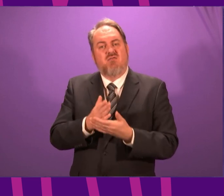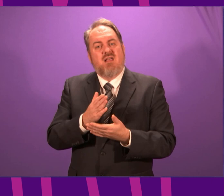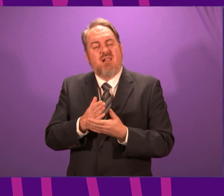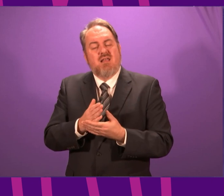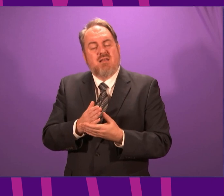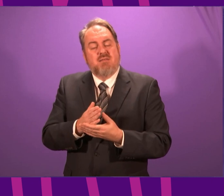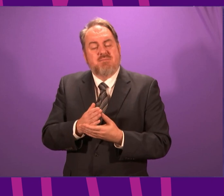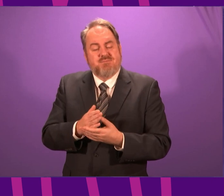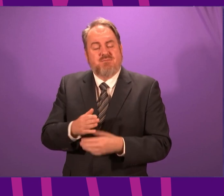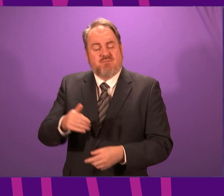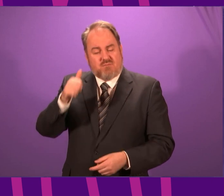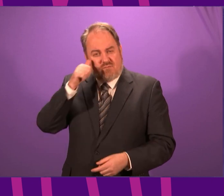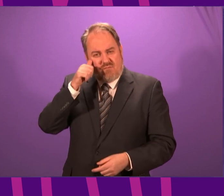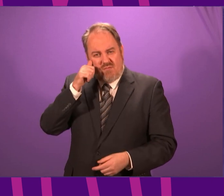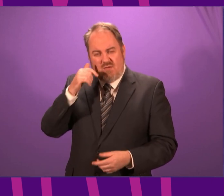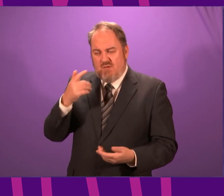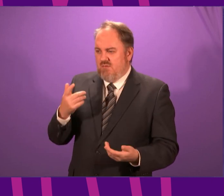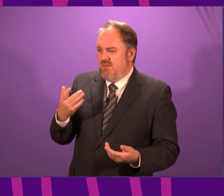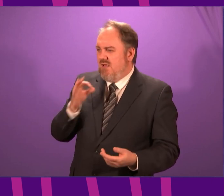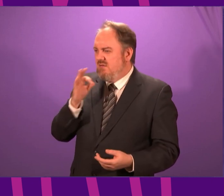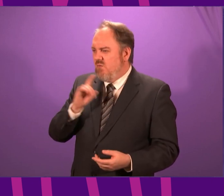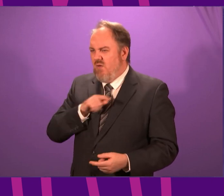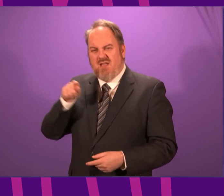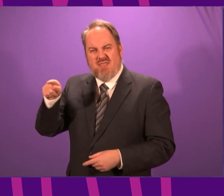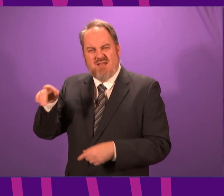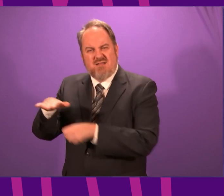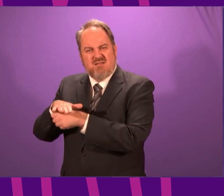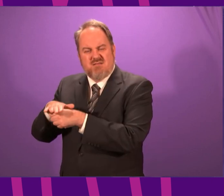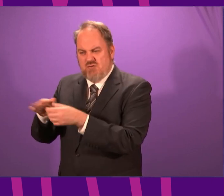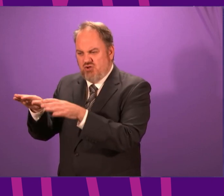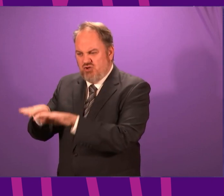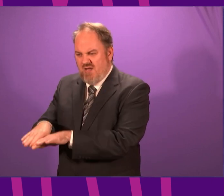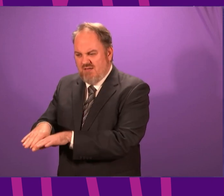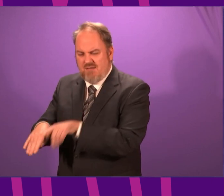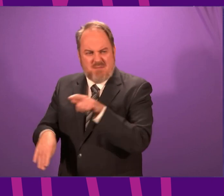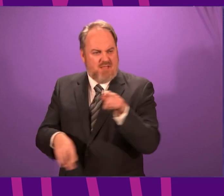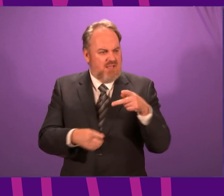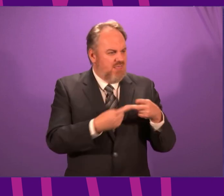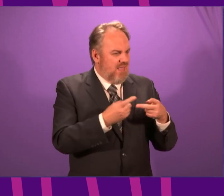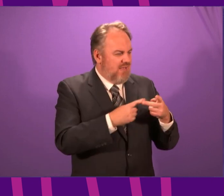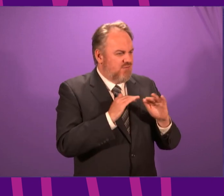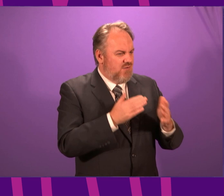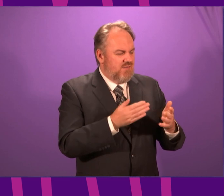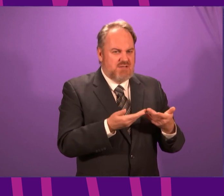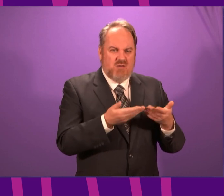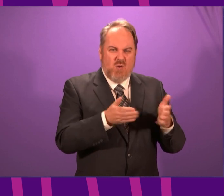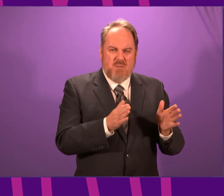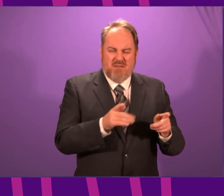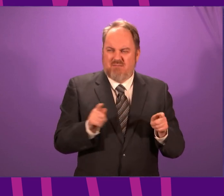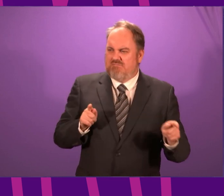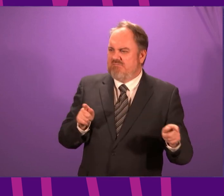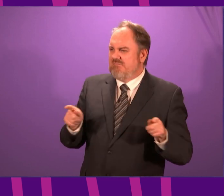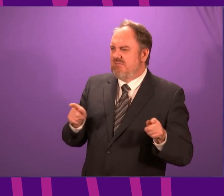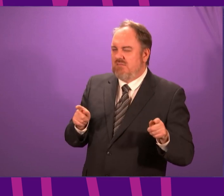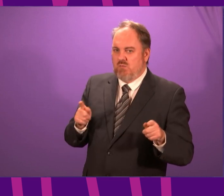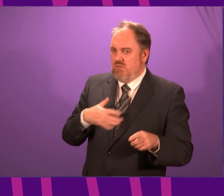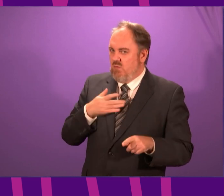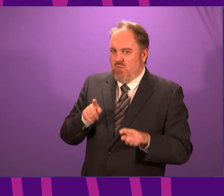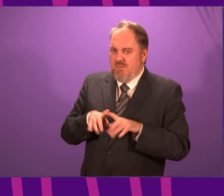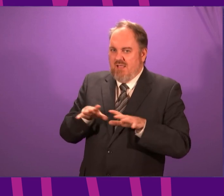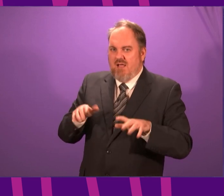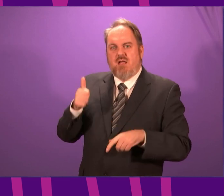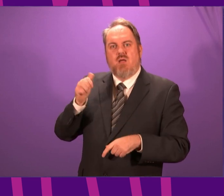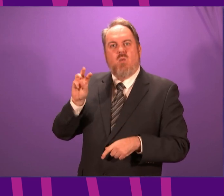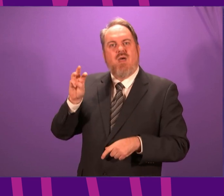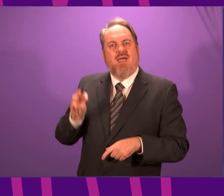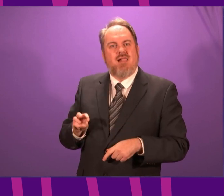getting, is asking why is this closed but something else is open. I certainly don't want to get into the same mess as Wales did.